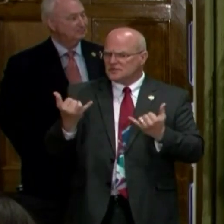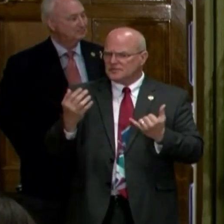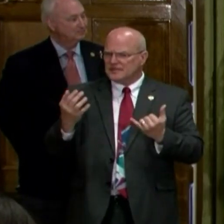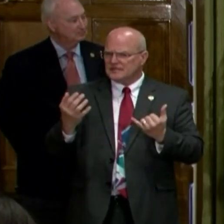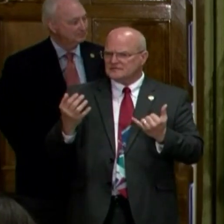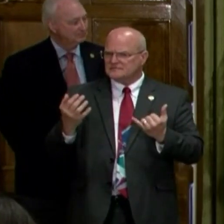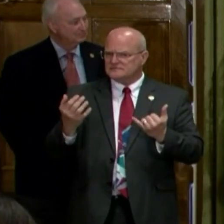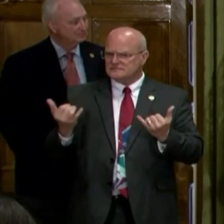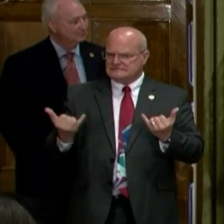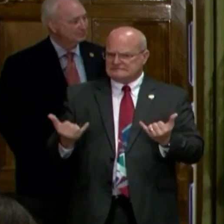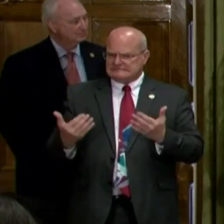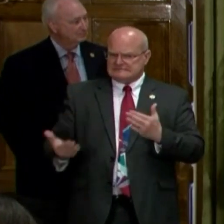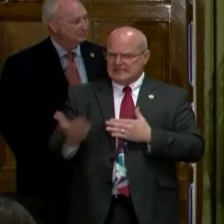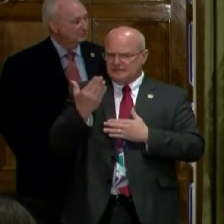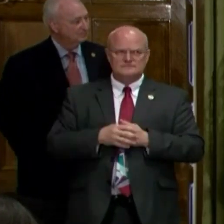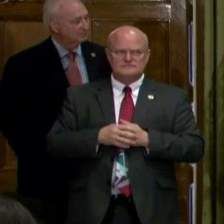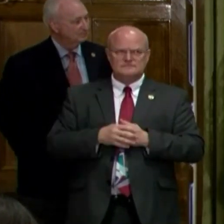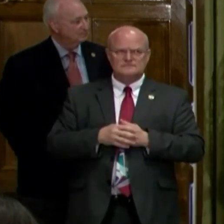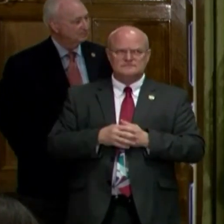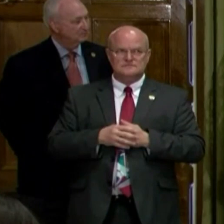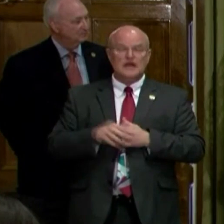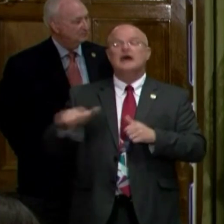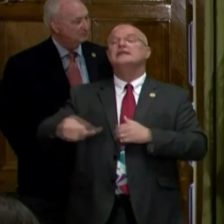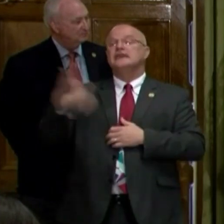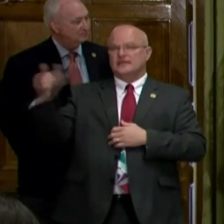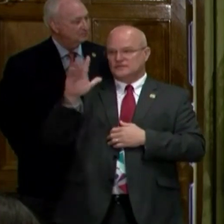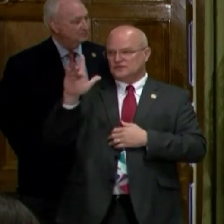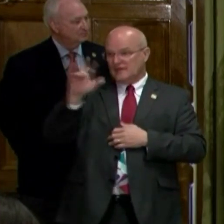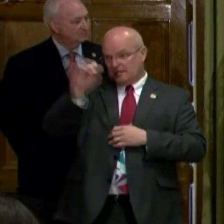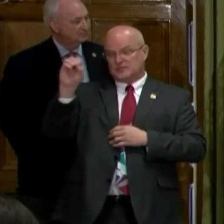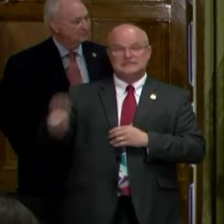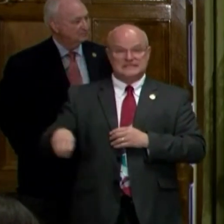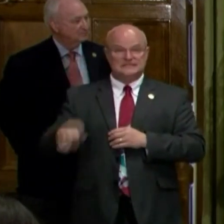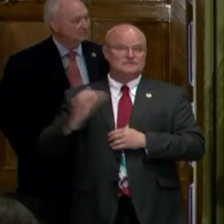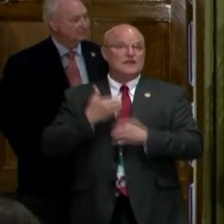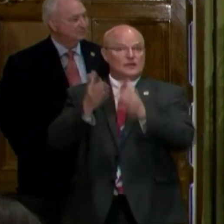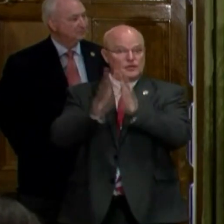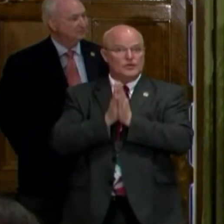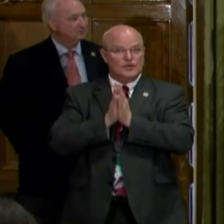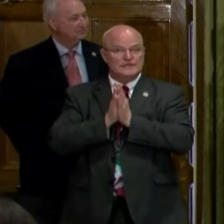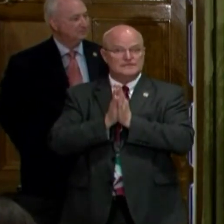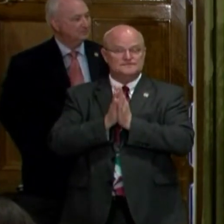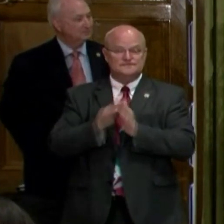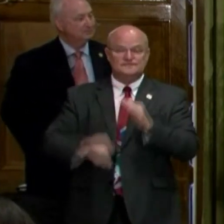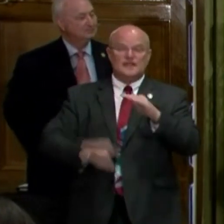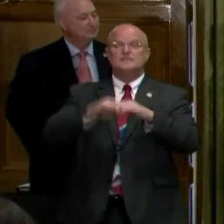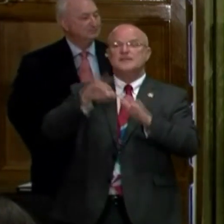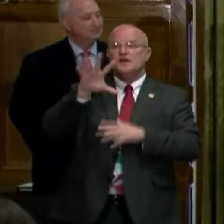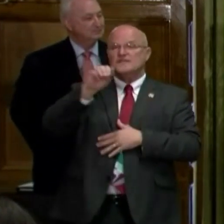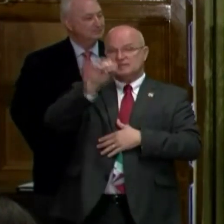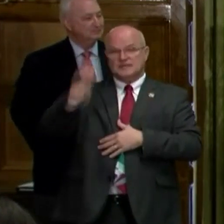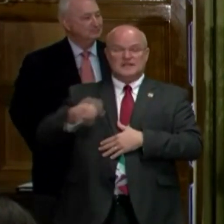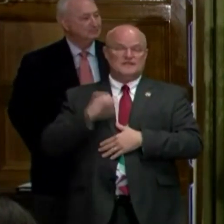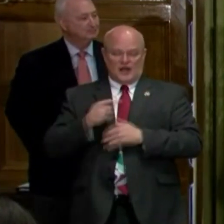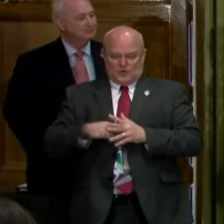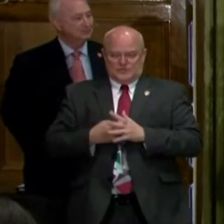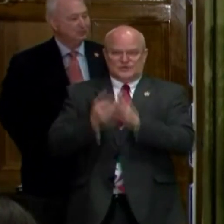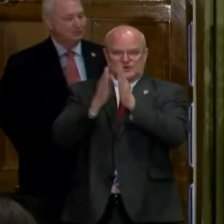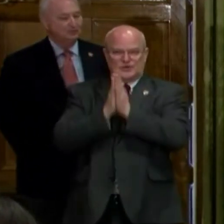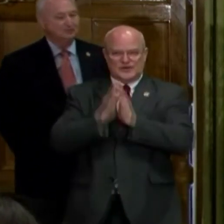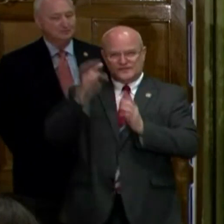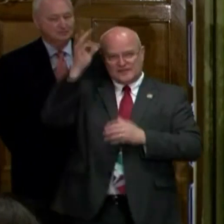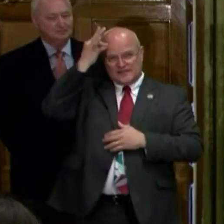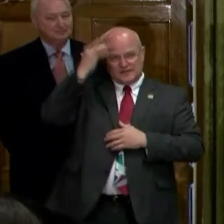this strategic stockpile? There's going to be another 25% of our request, so that will bring us up to 50% of our original